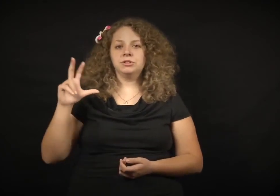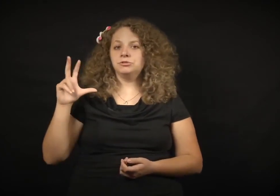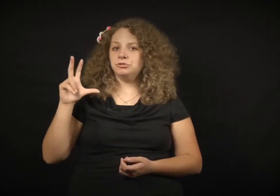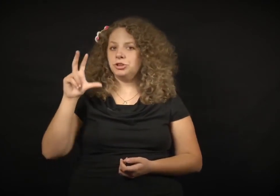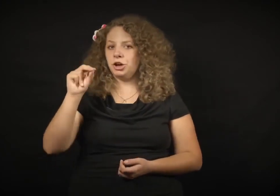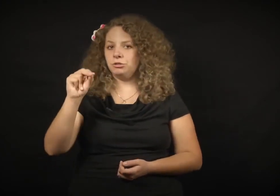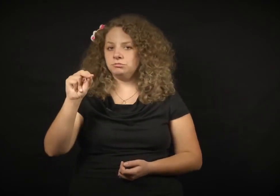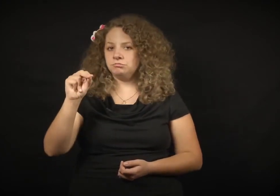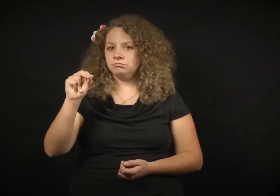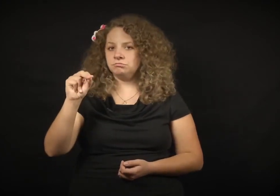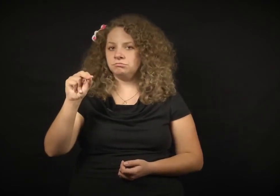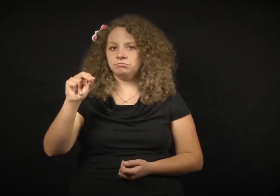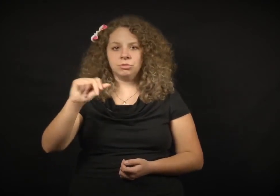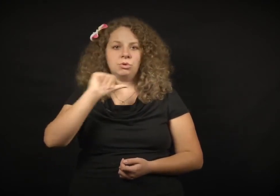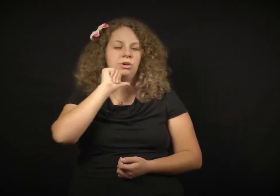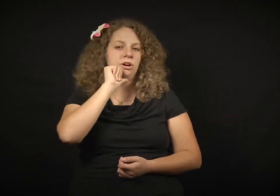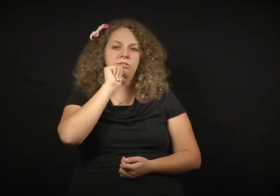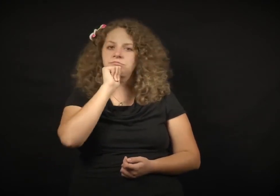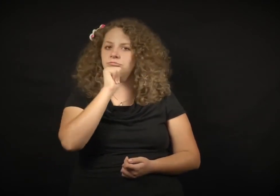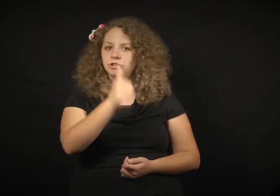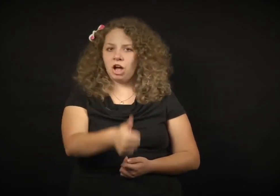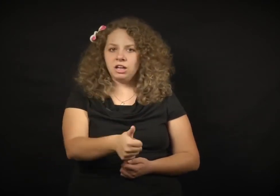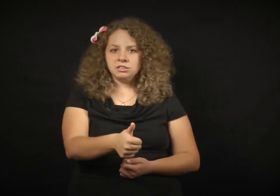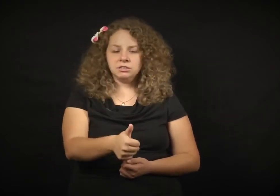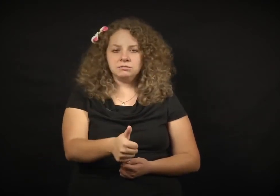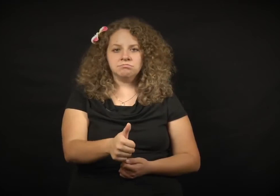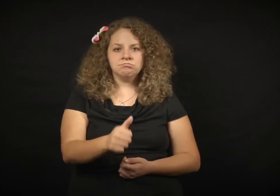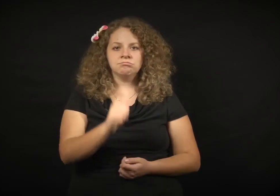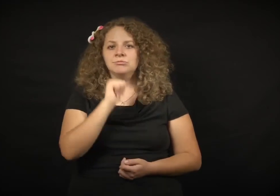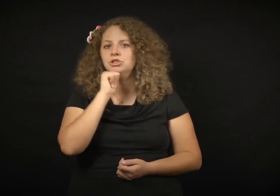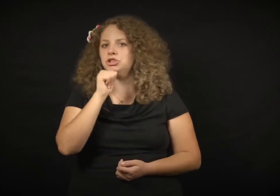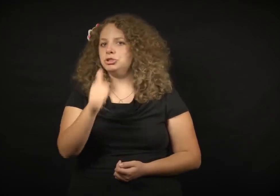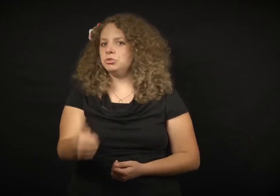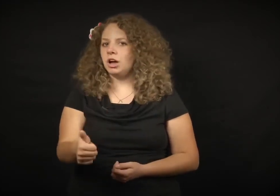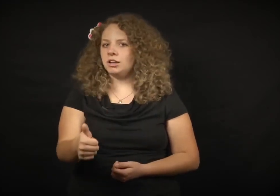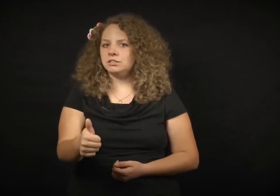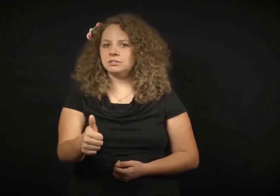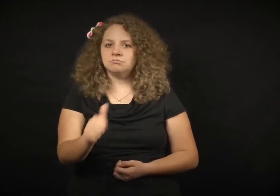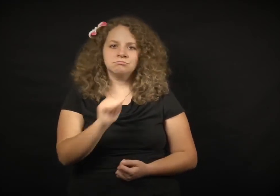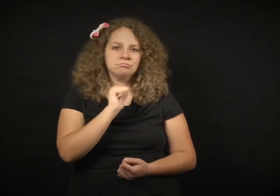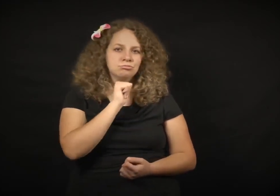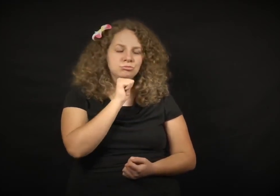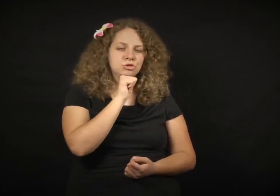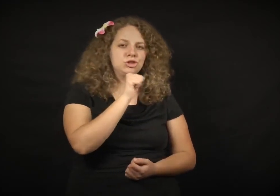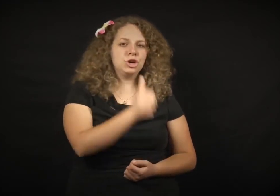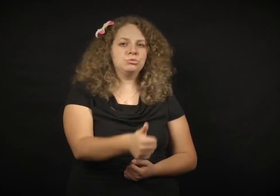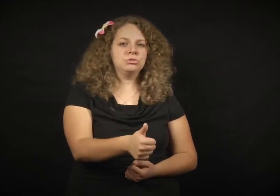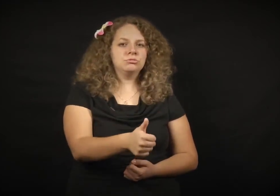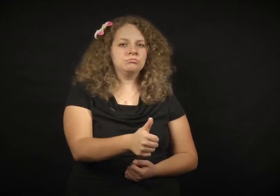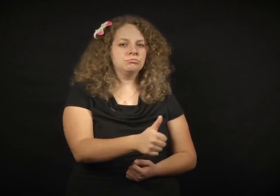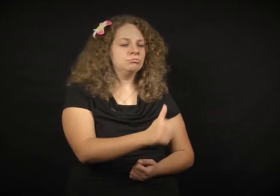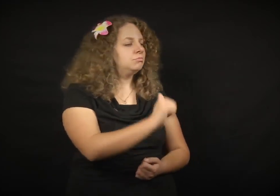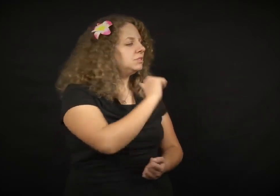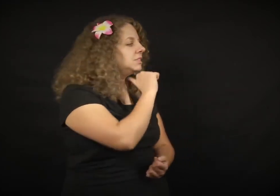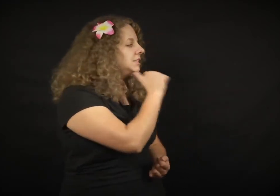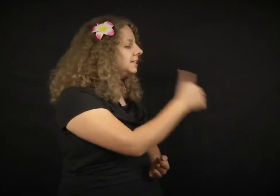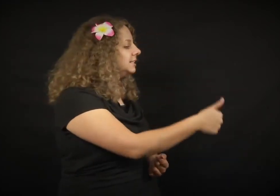There's no or not, do not, don't,